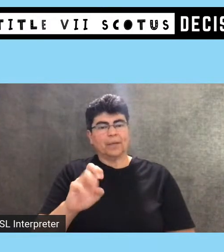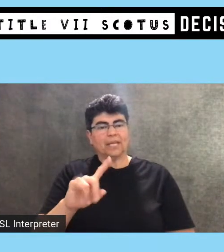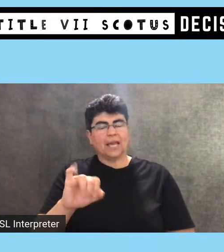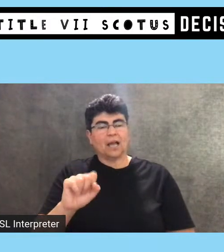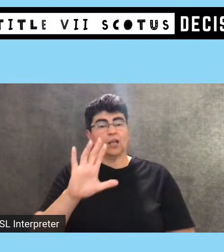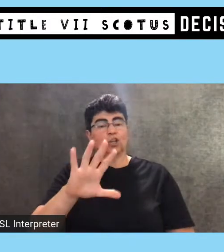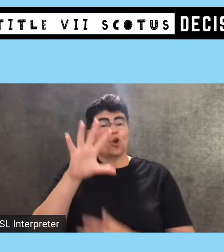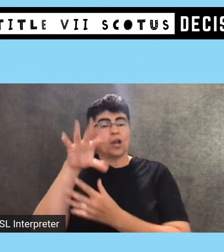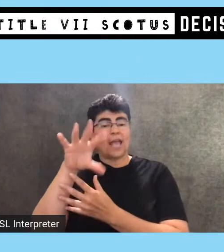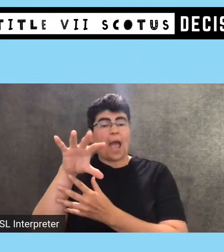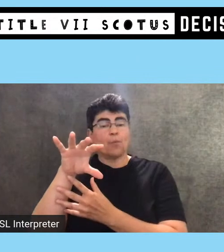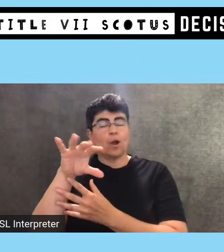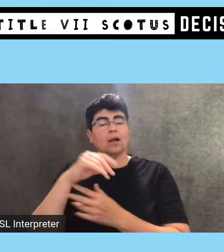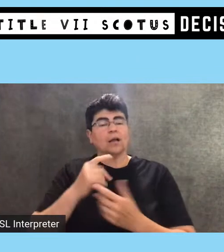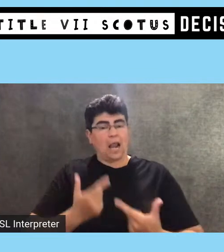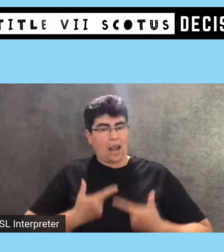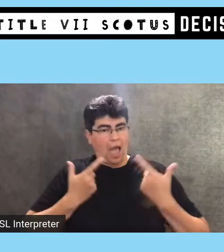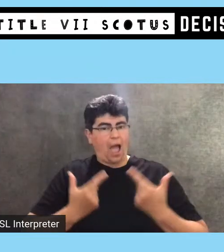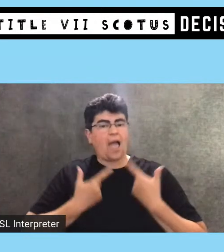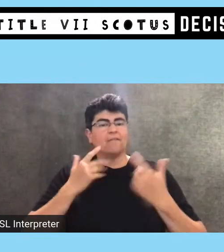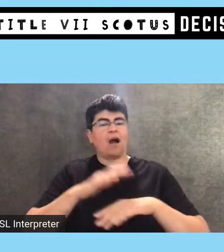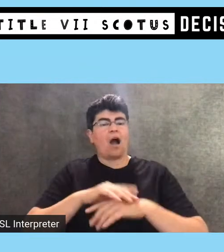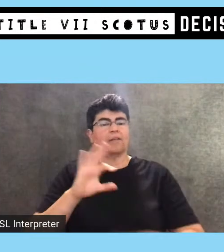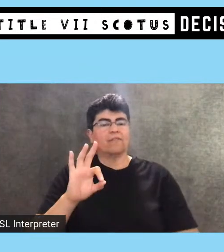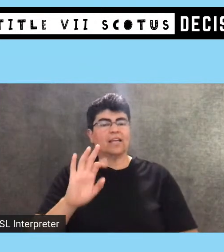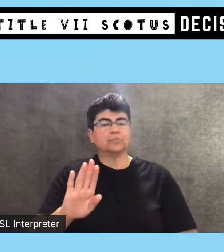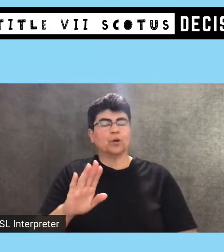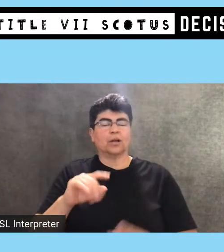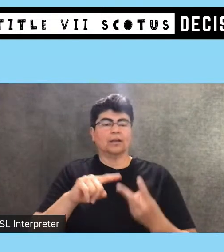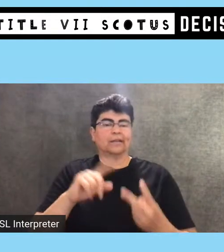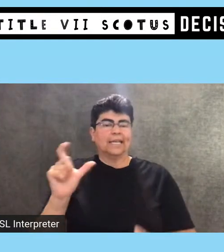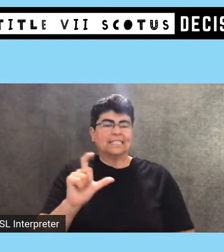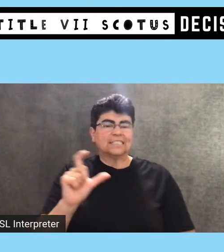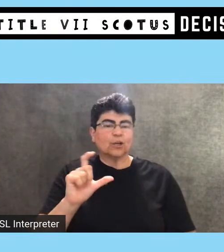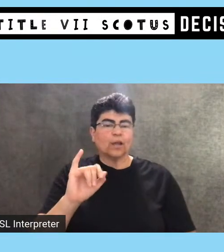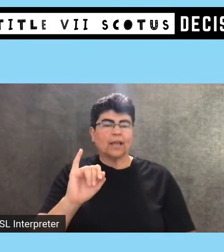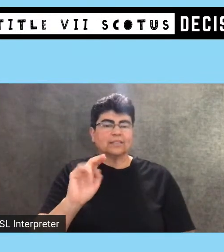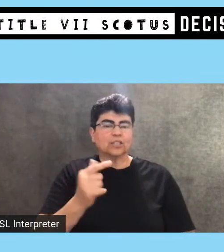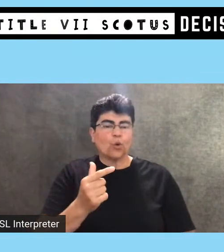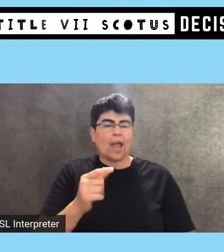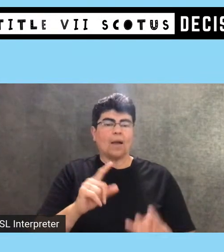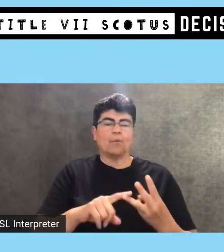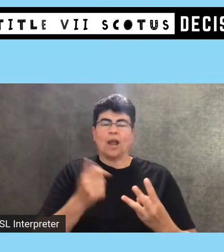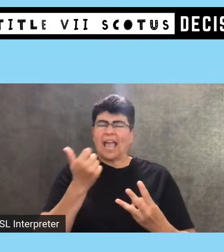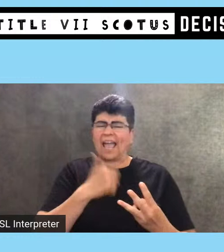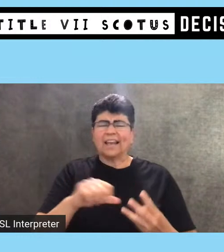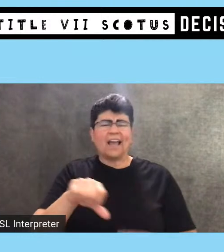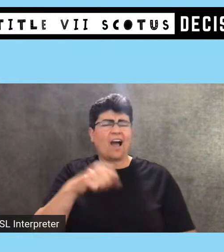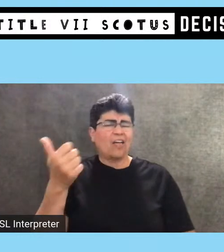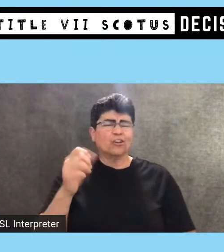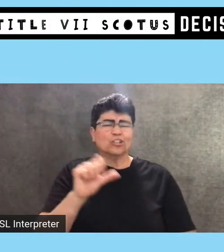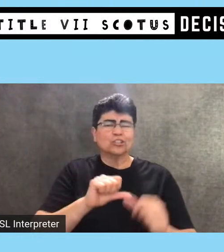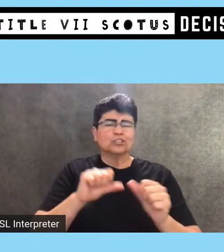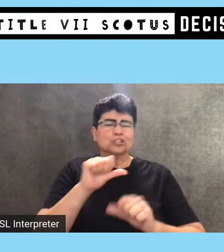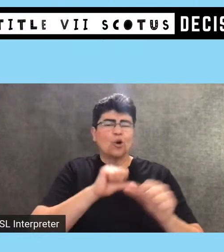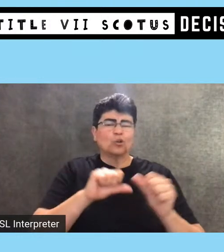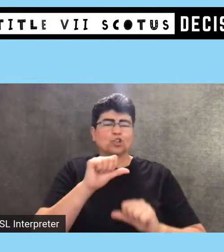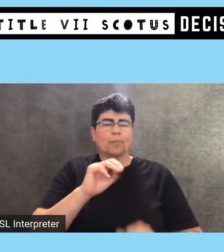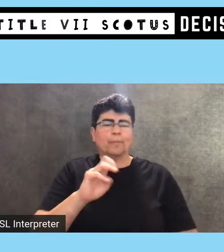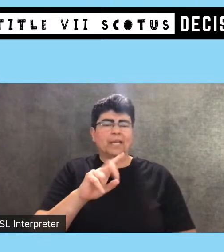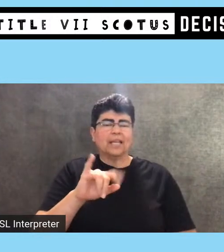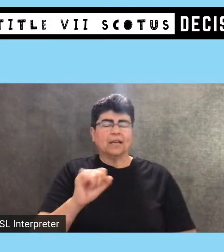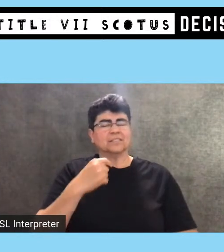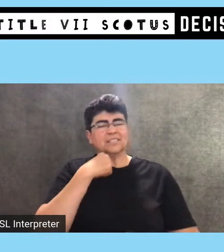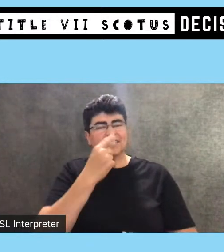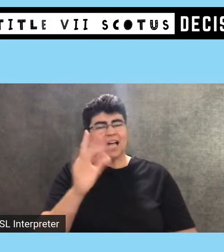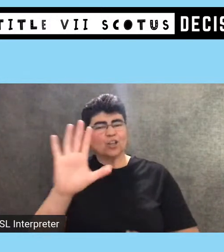camera, go live on Facebook, Instagram, or any other social media platform and tell your personal story.